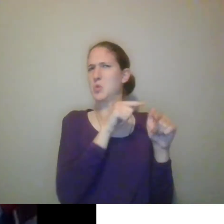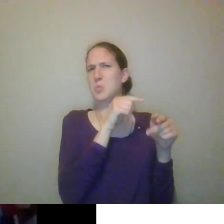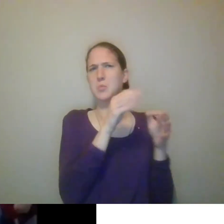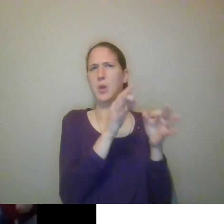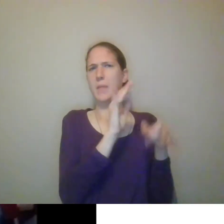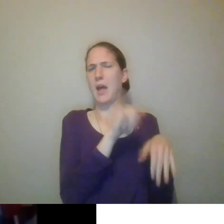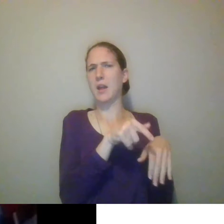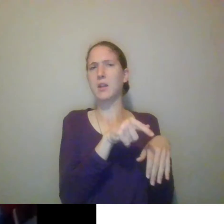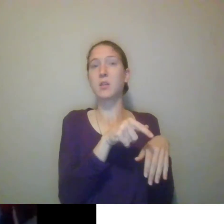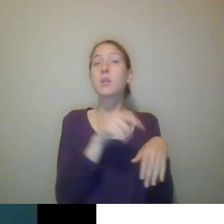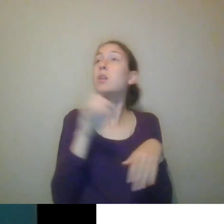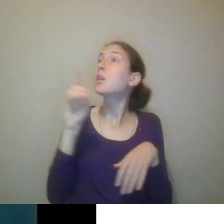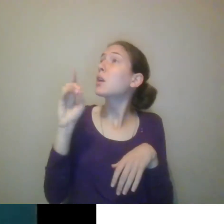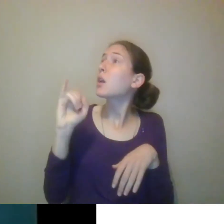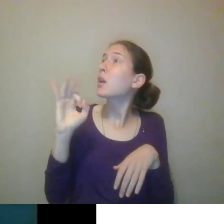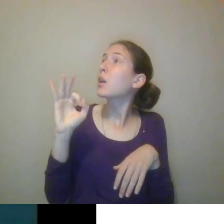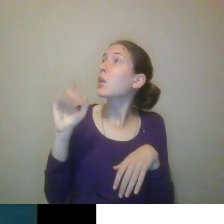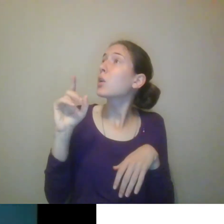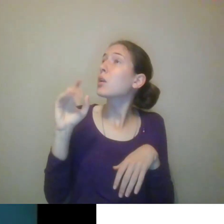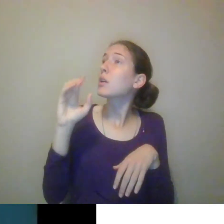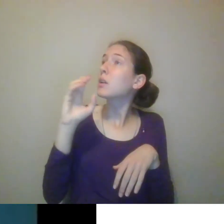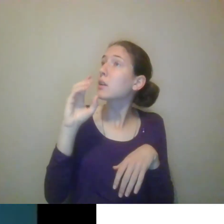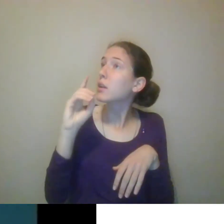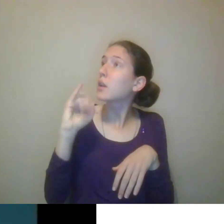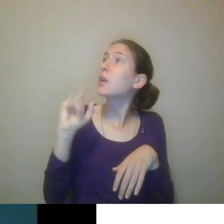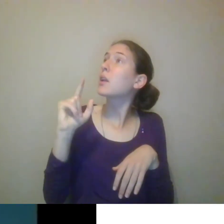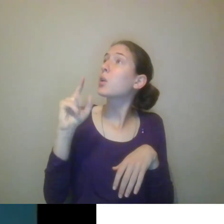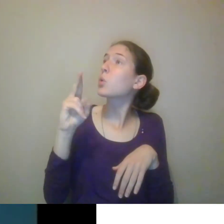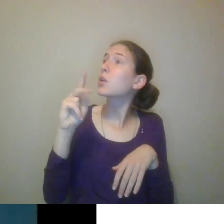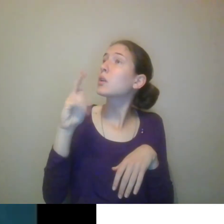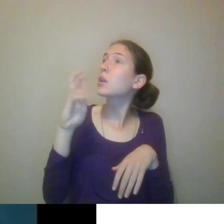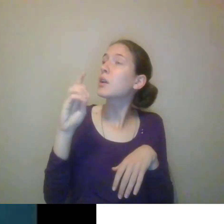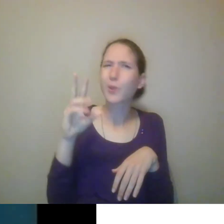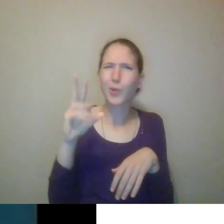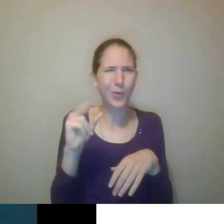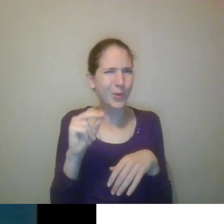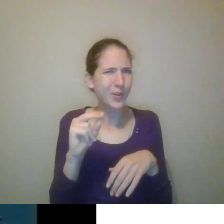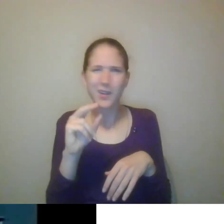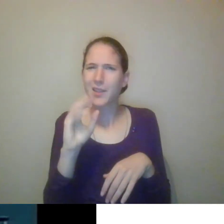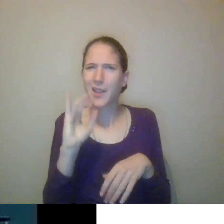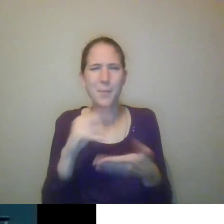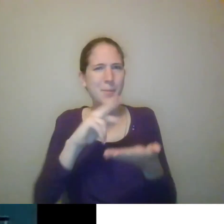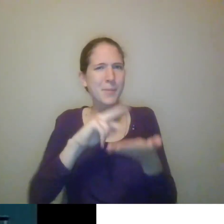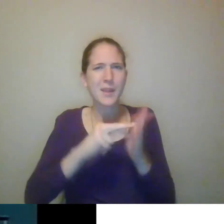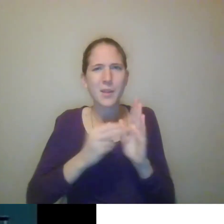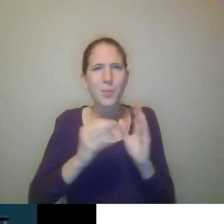Diluted. No, what's the opposite of diluted? No, not osmosis.